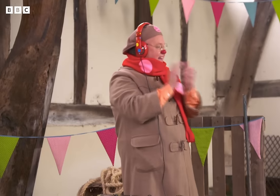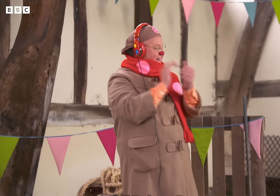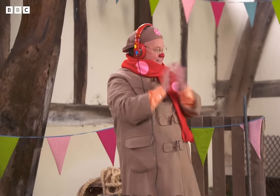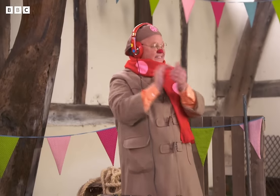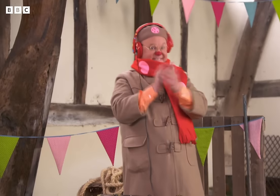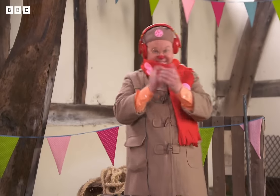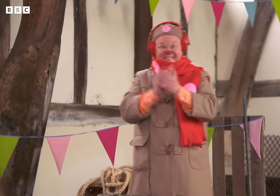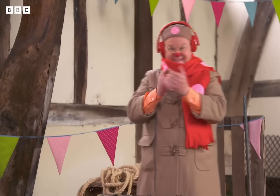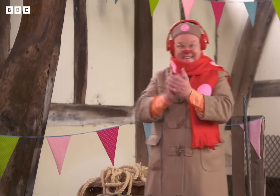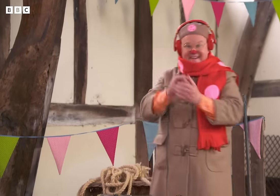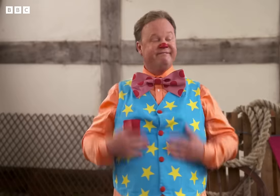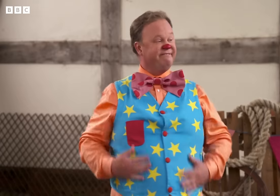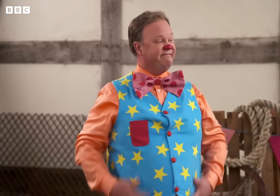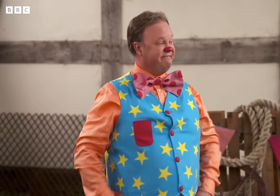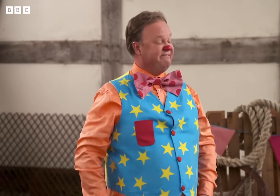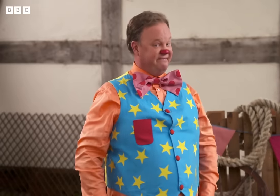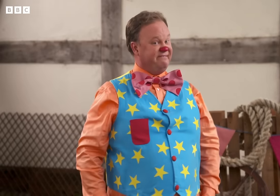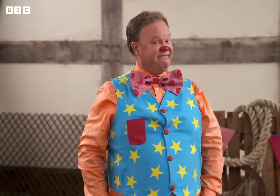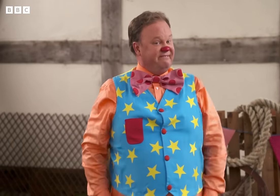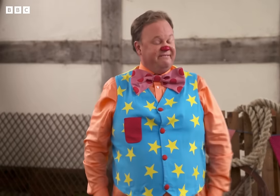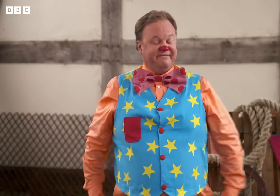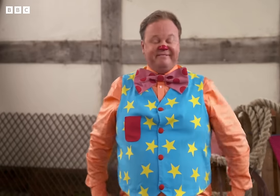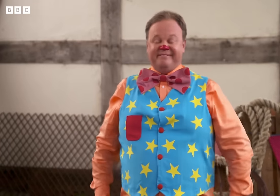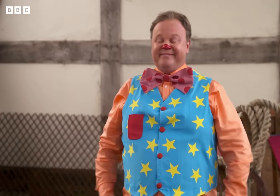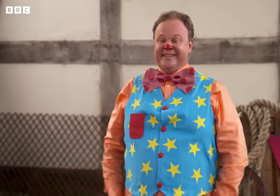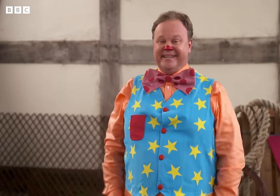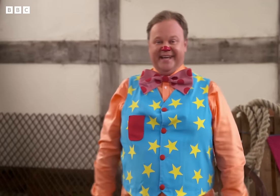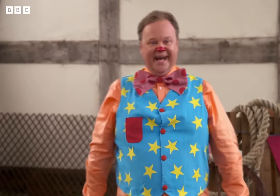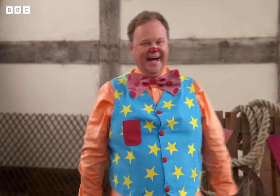Woohoo! Well done, everyone. That was a fun farmyard dance.